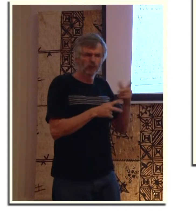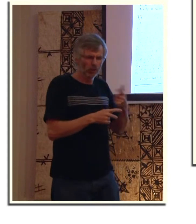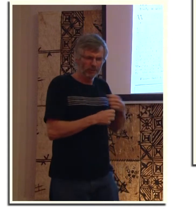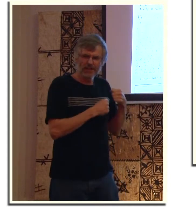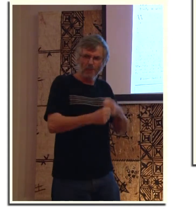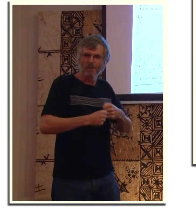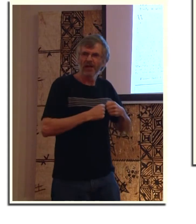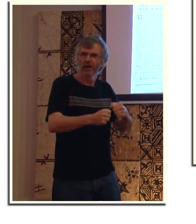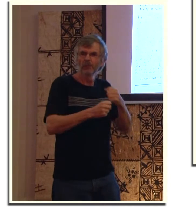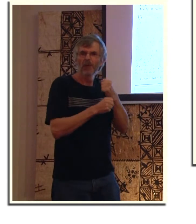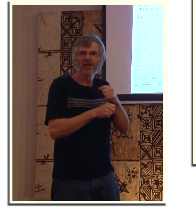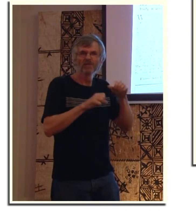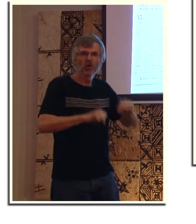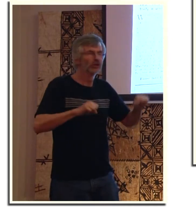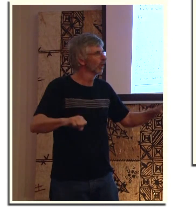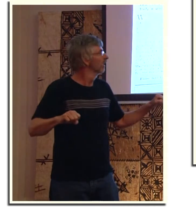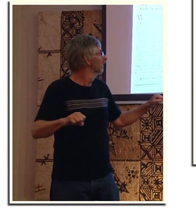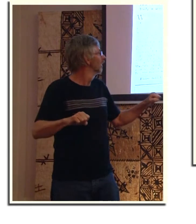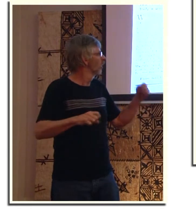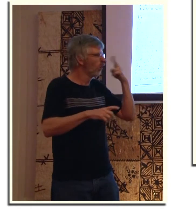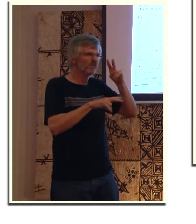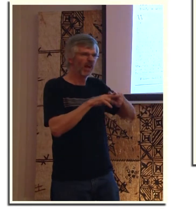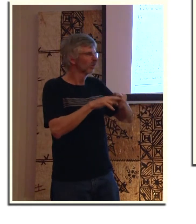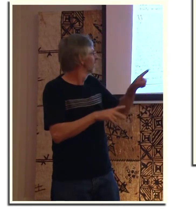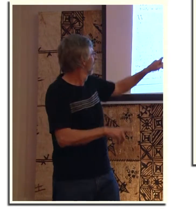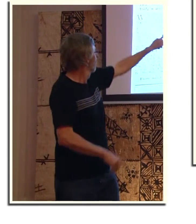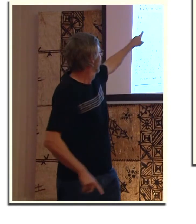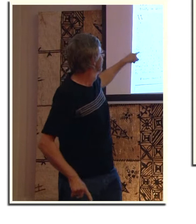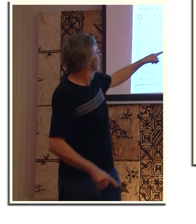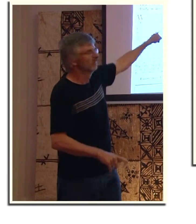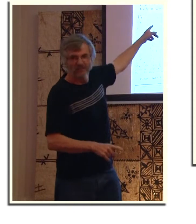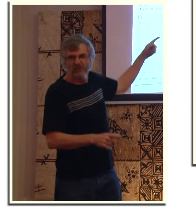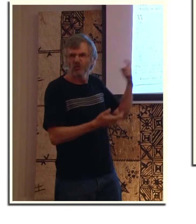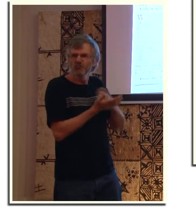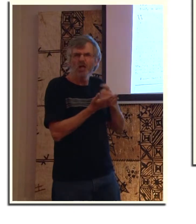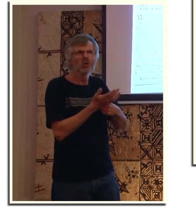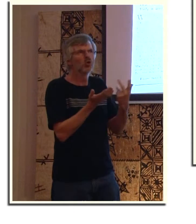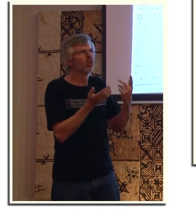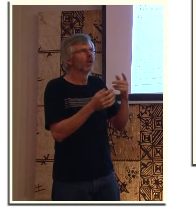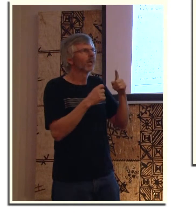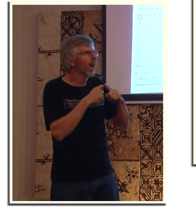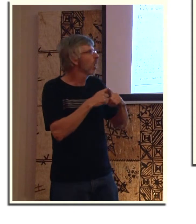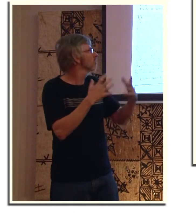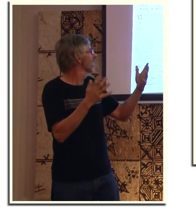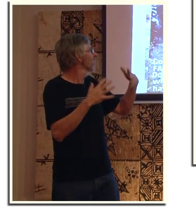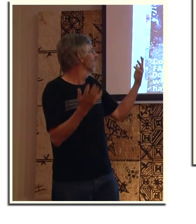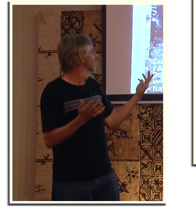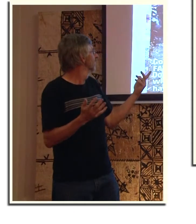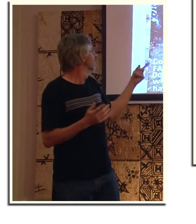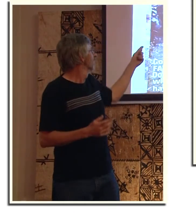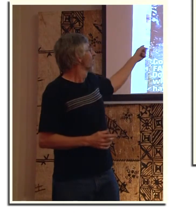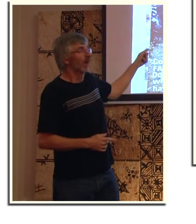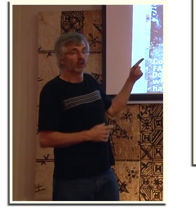old furniture, like you can see in this picture, from Rimu or Kauri. And this Woman's Weekly